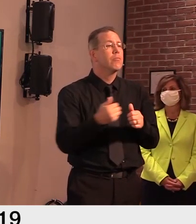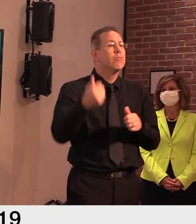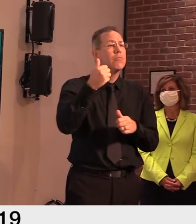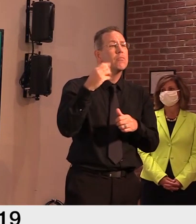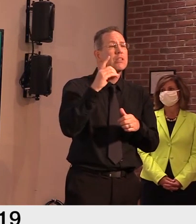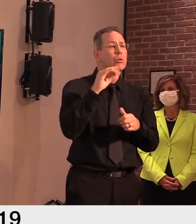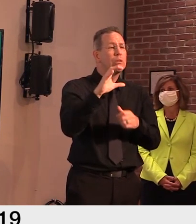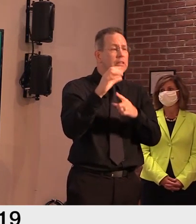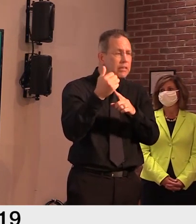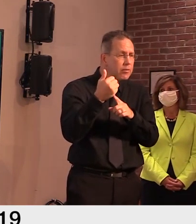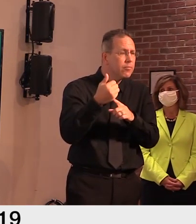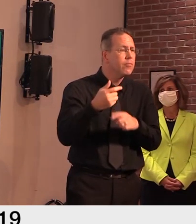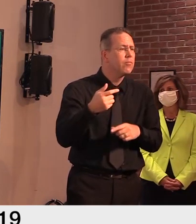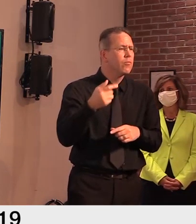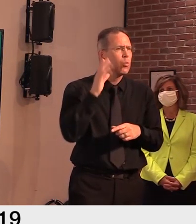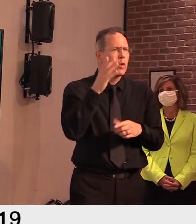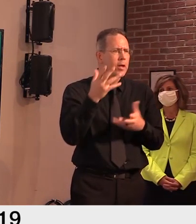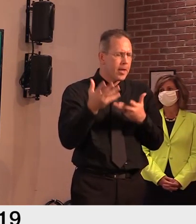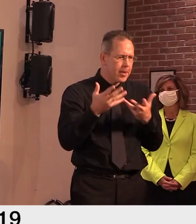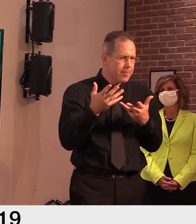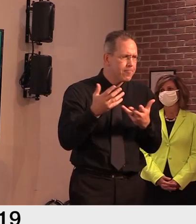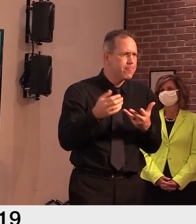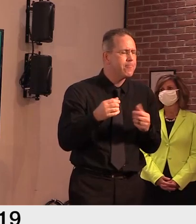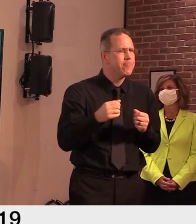the way that we do that is restarting